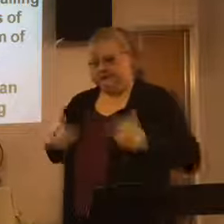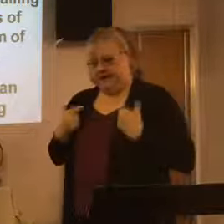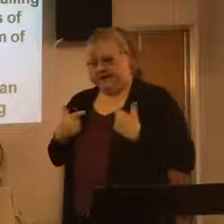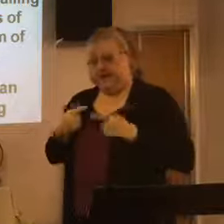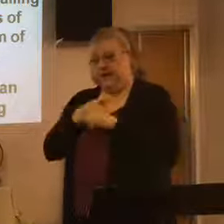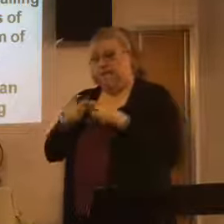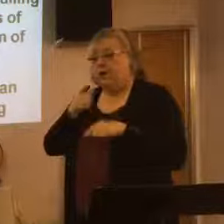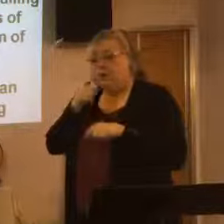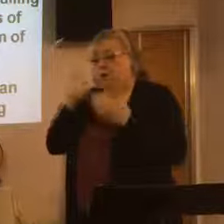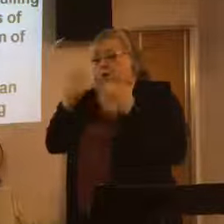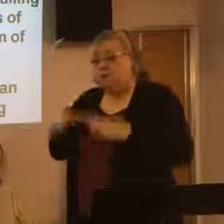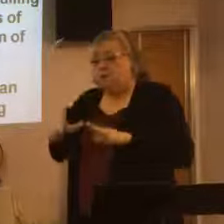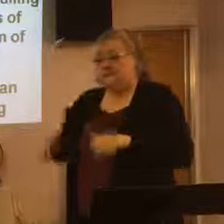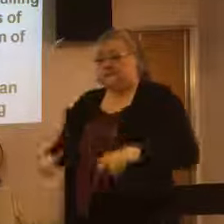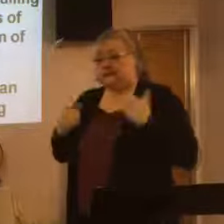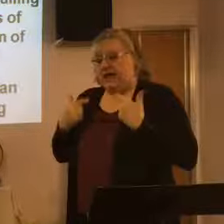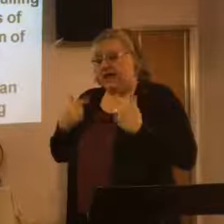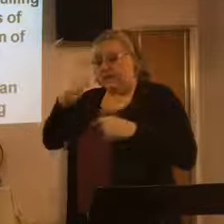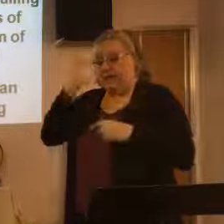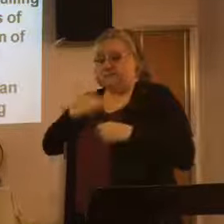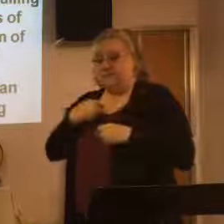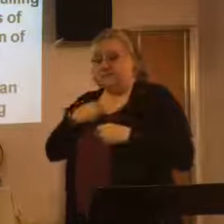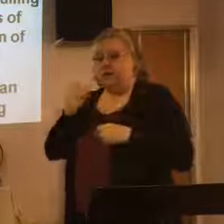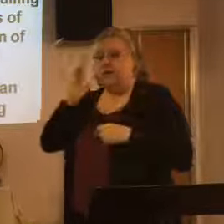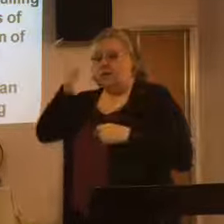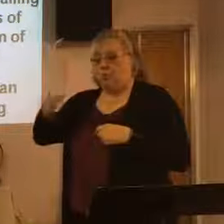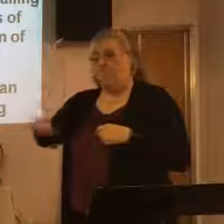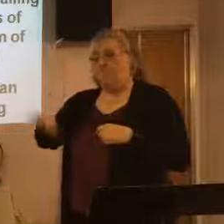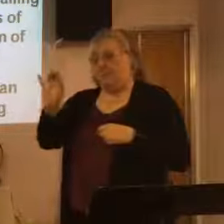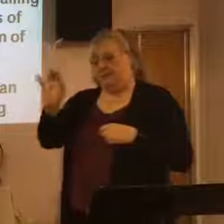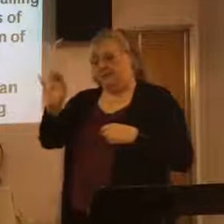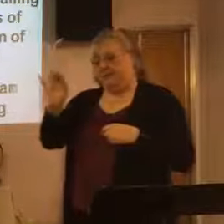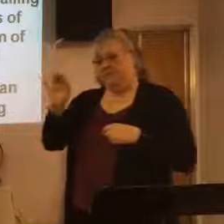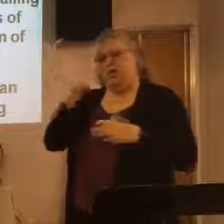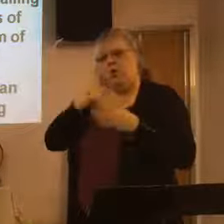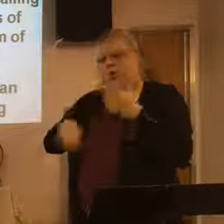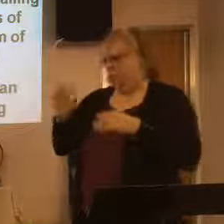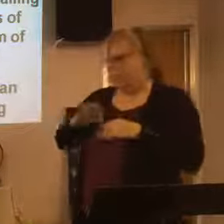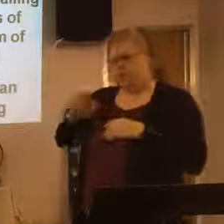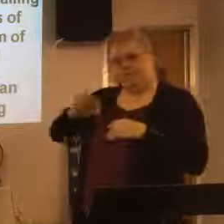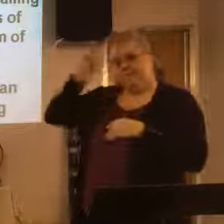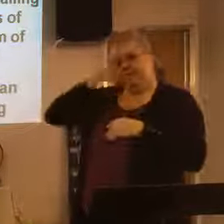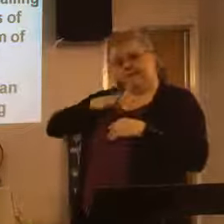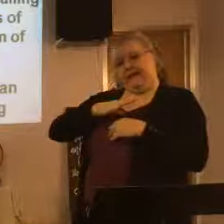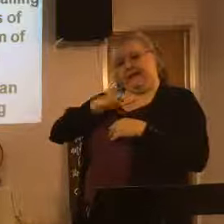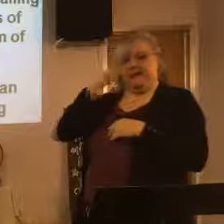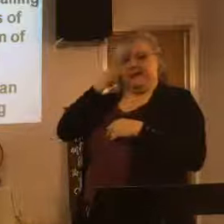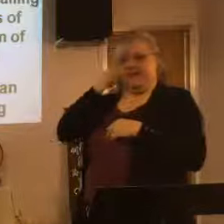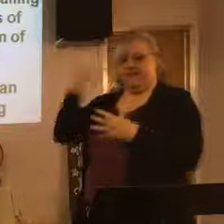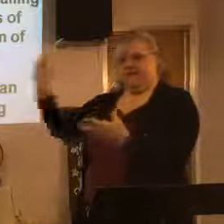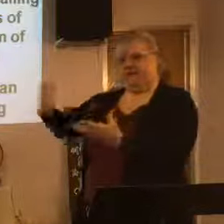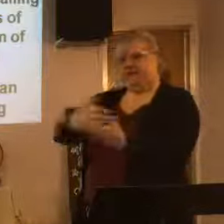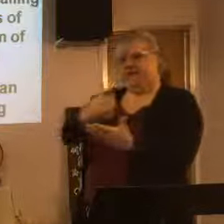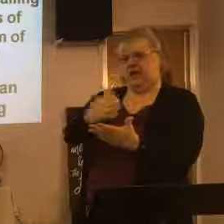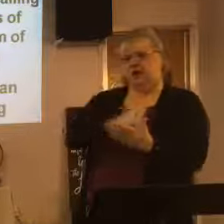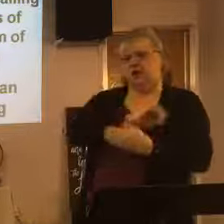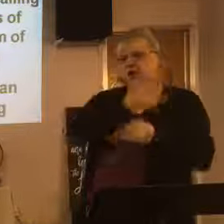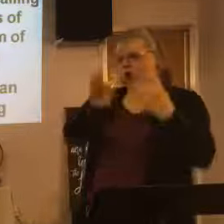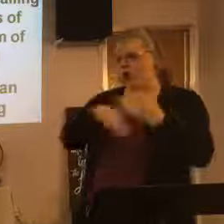whoever loses his life because of me will find it. What will it benefit a man if he gains the whole